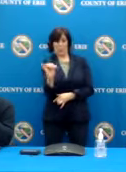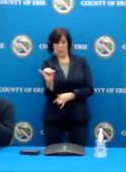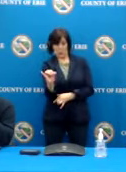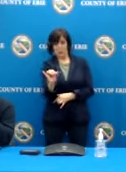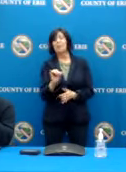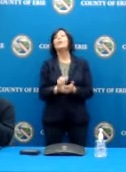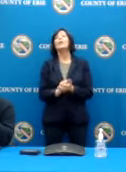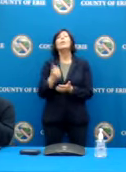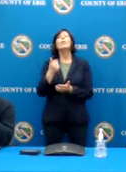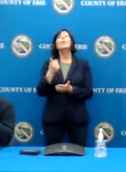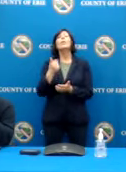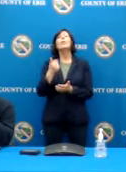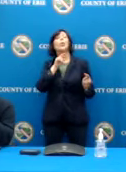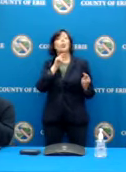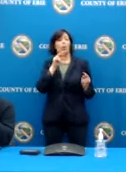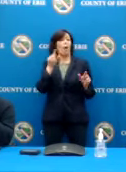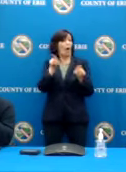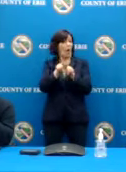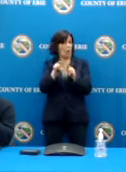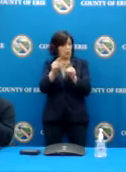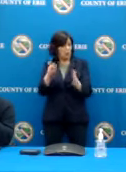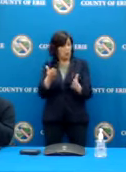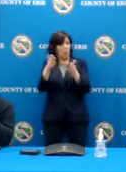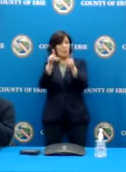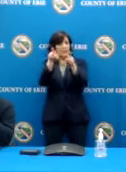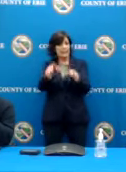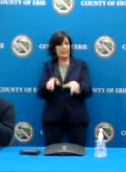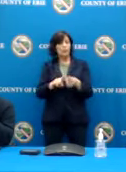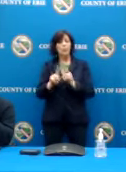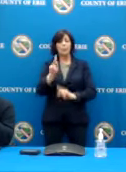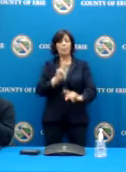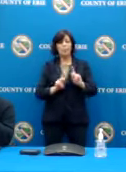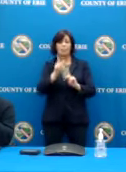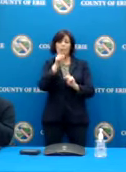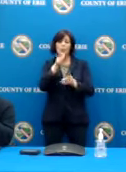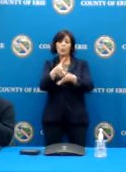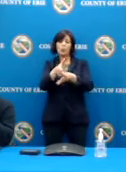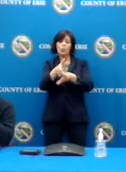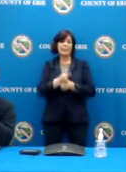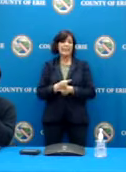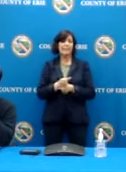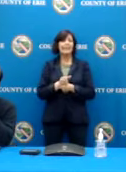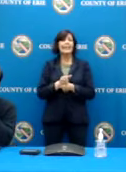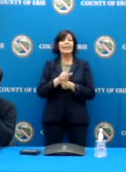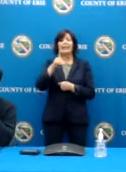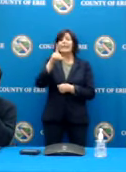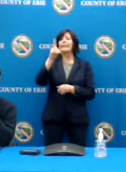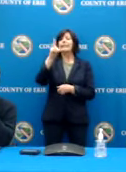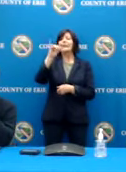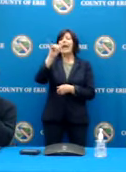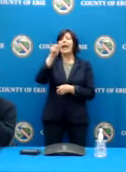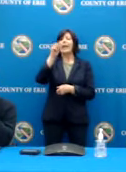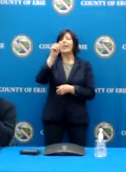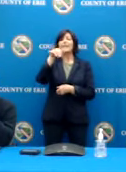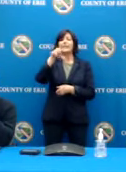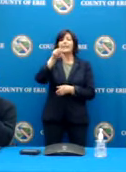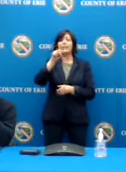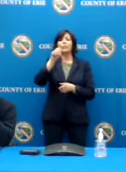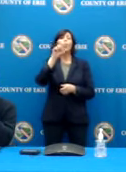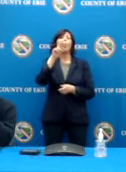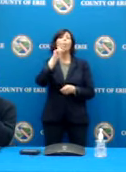also we are also offering testing to patients that are receiving any type of dialysis or infusion therapy